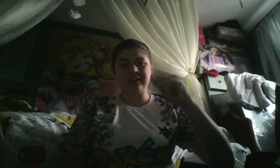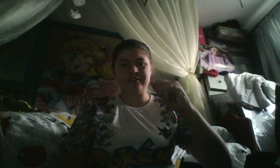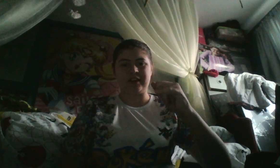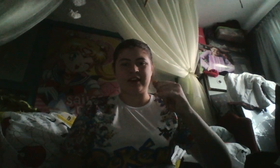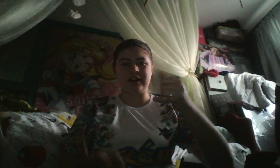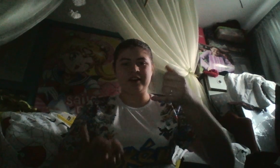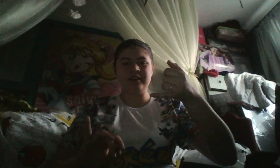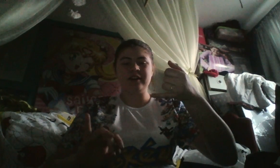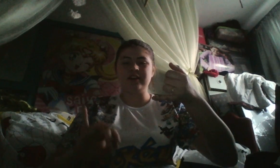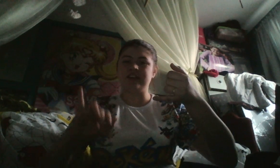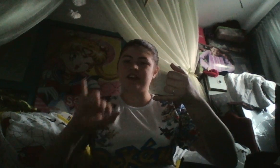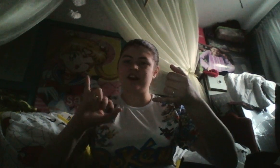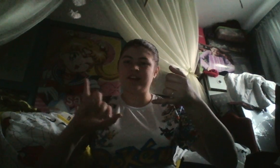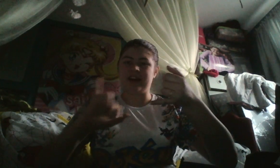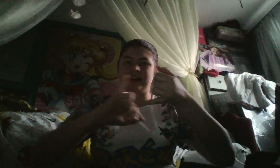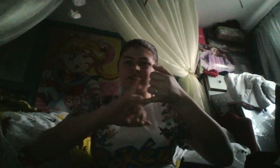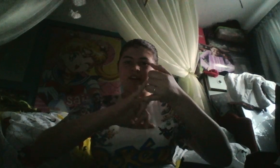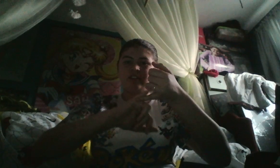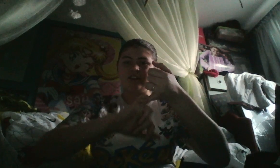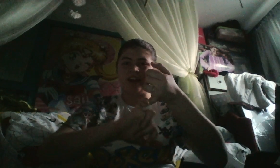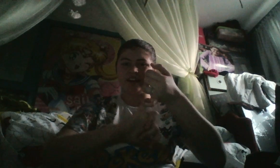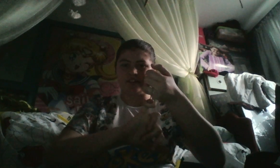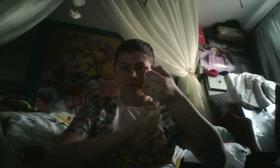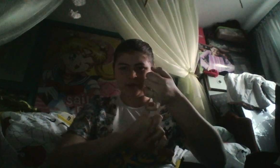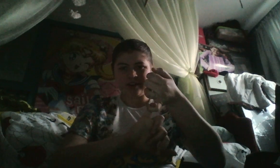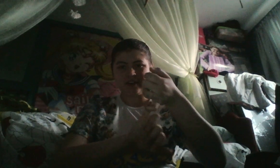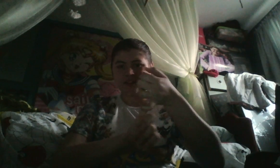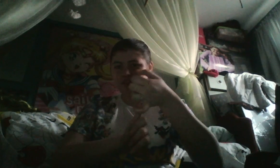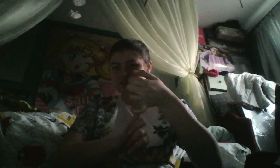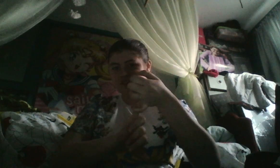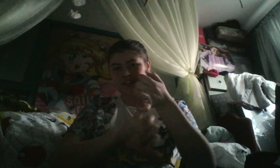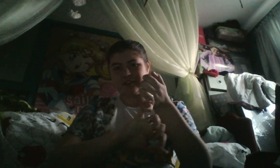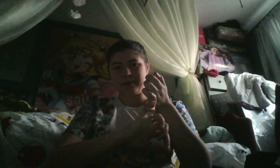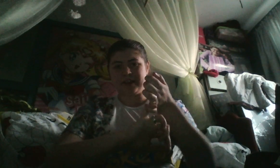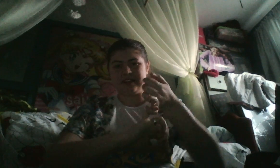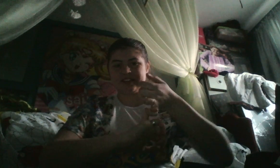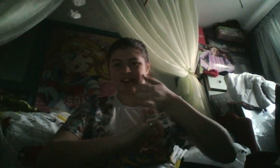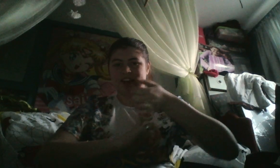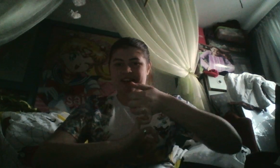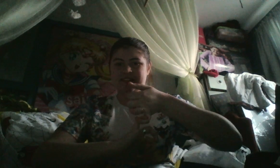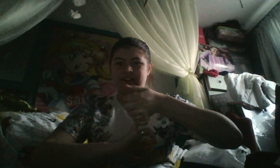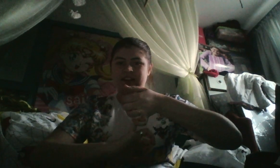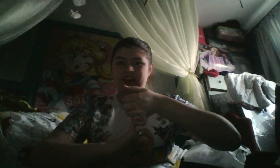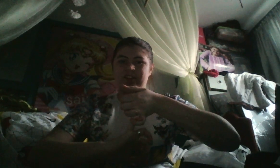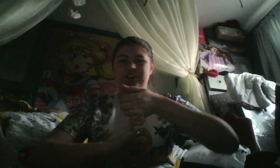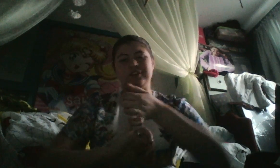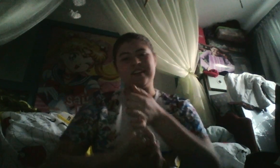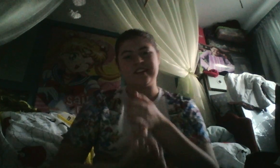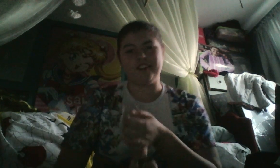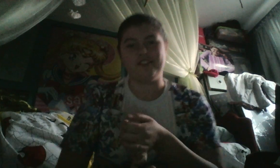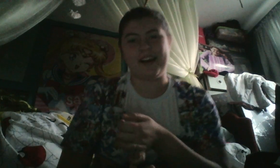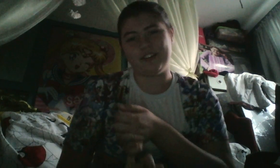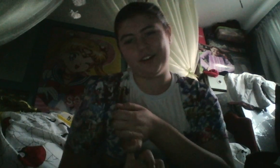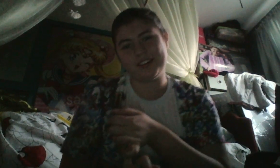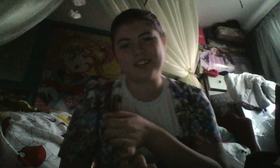little finger, you take your other hand, and you connect them. If you see what I mean, it looks like an S. If you do it in a certain way, of course.